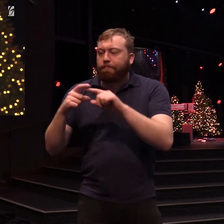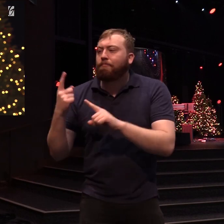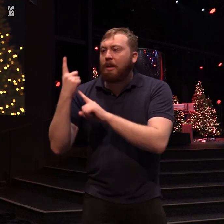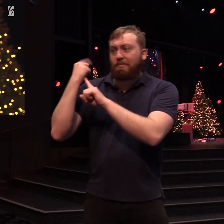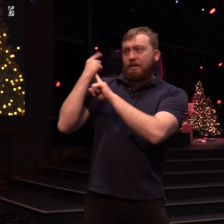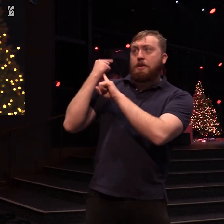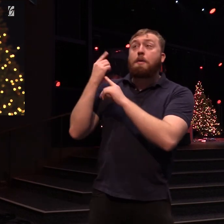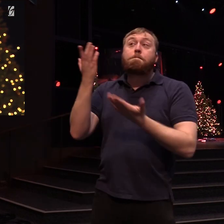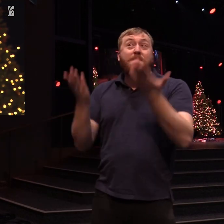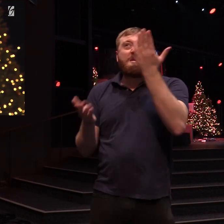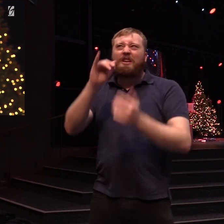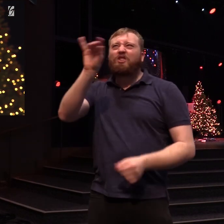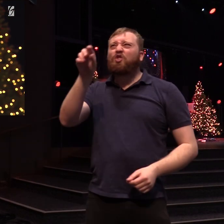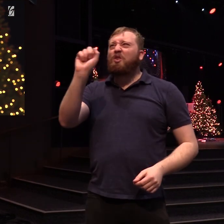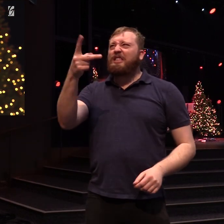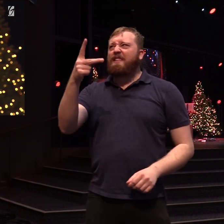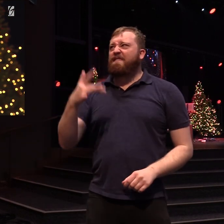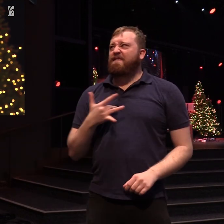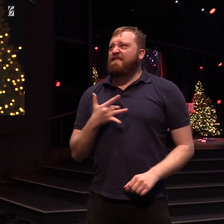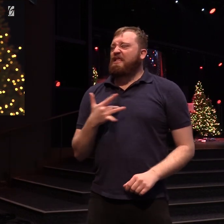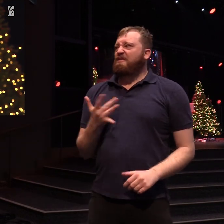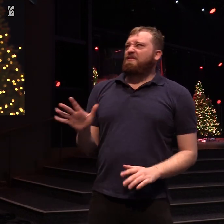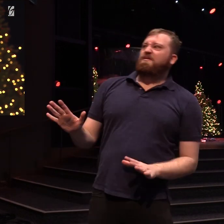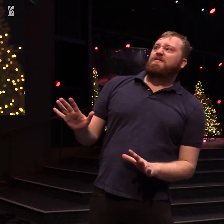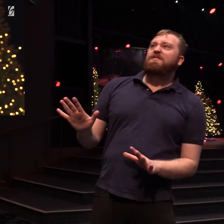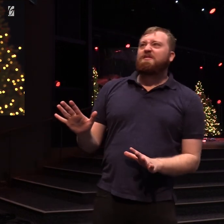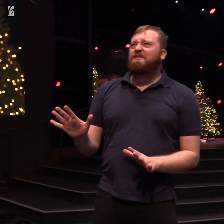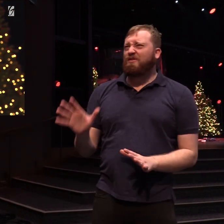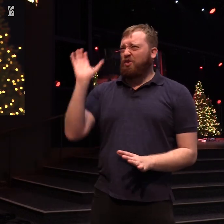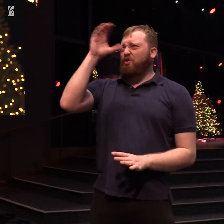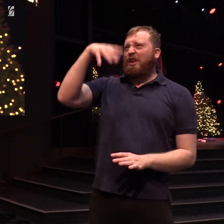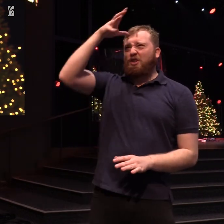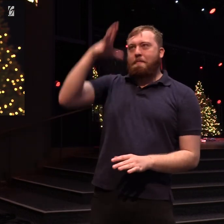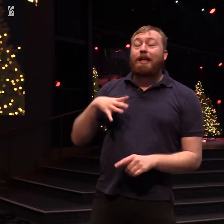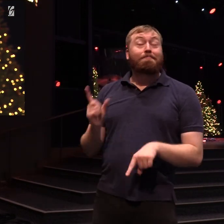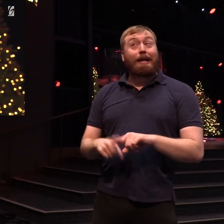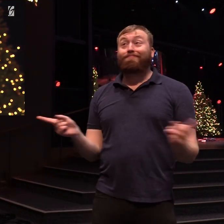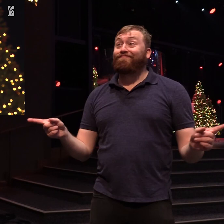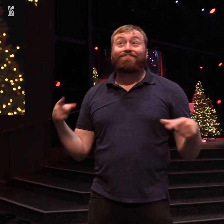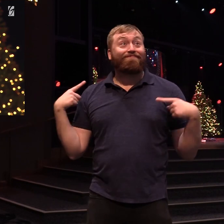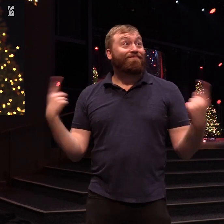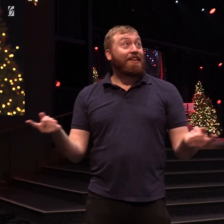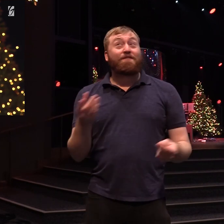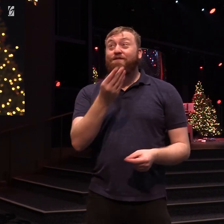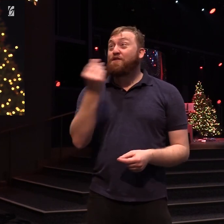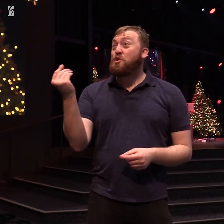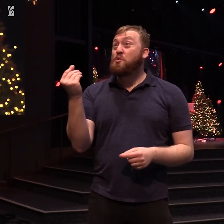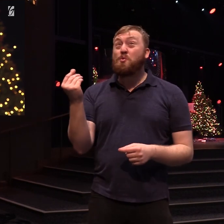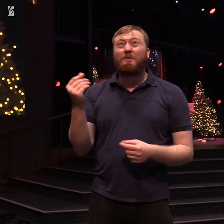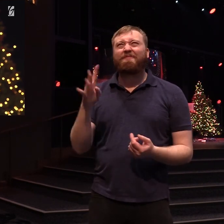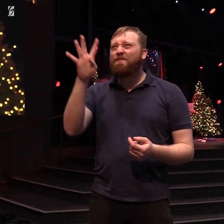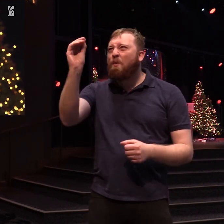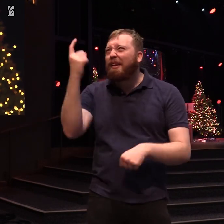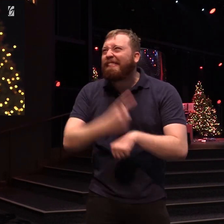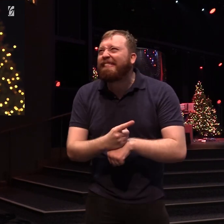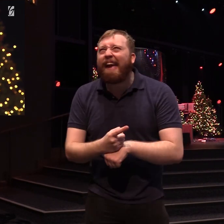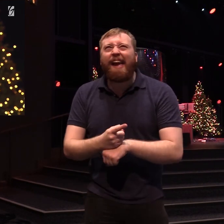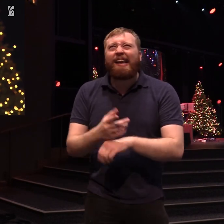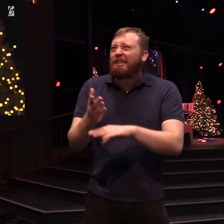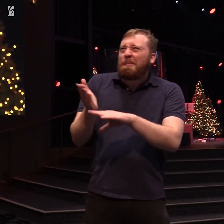this interruption, this stranger. But boy, the last few months have taught him to pay attention to